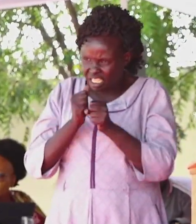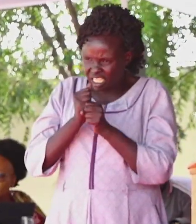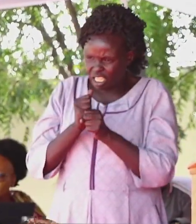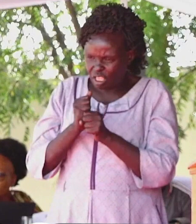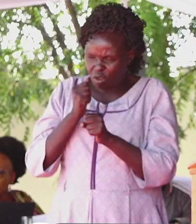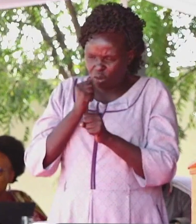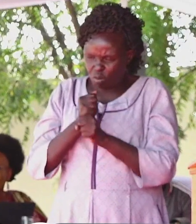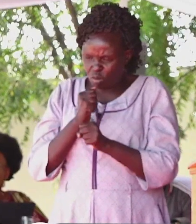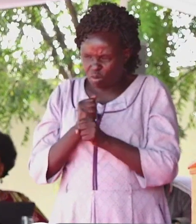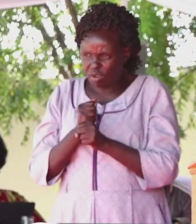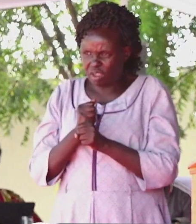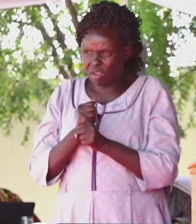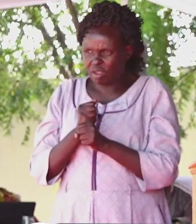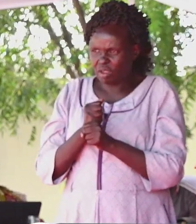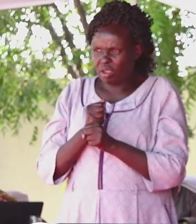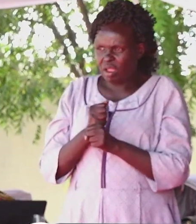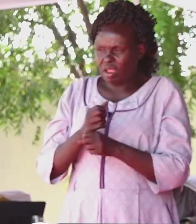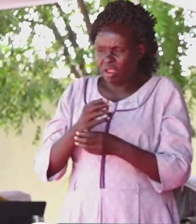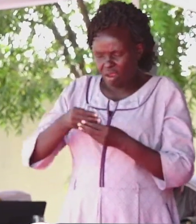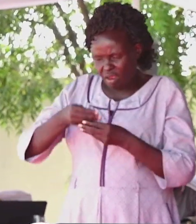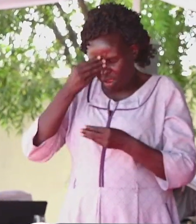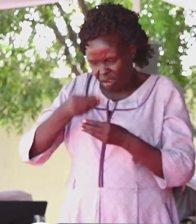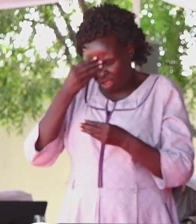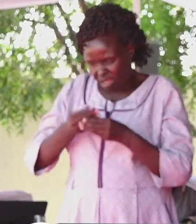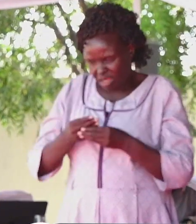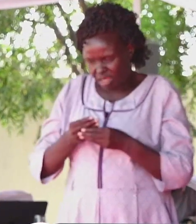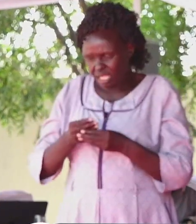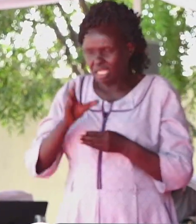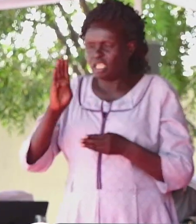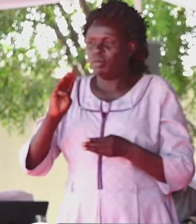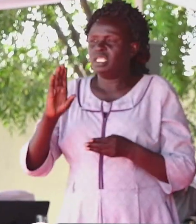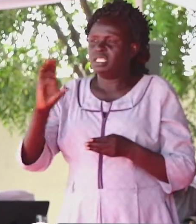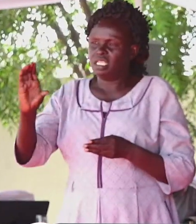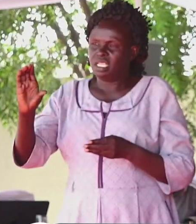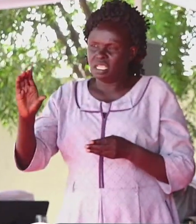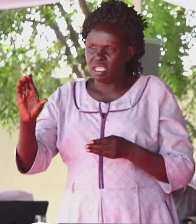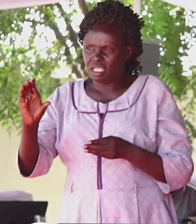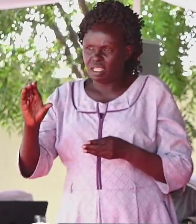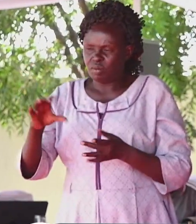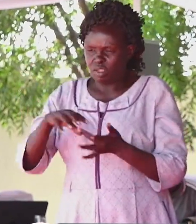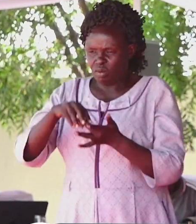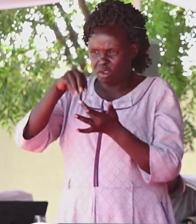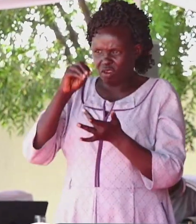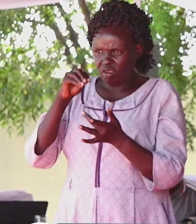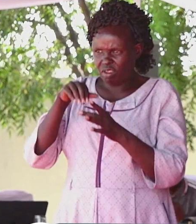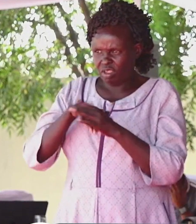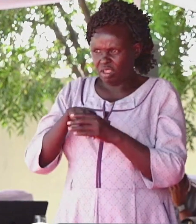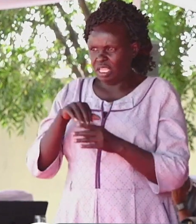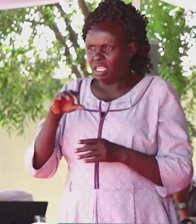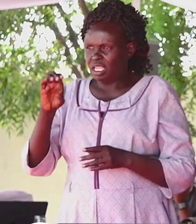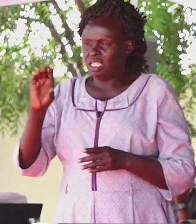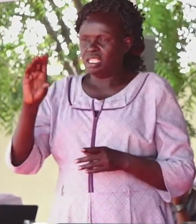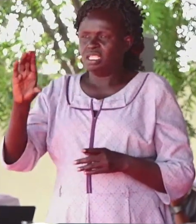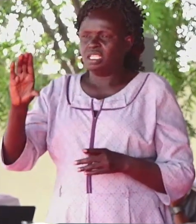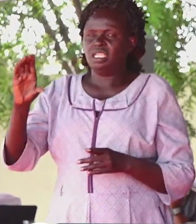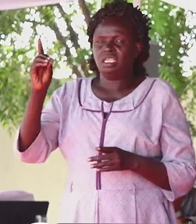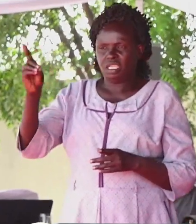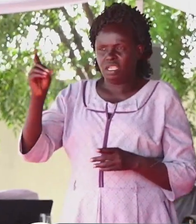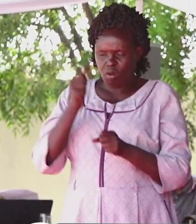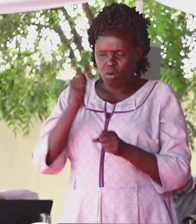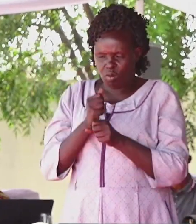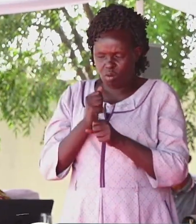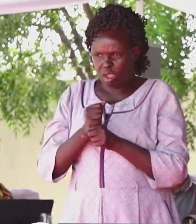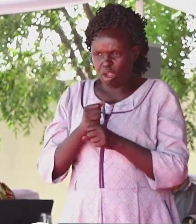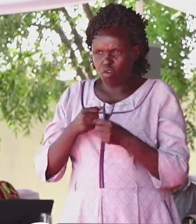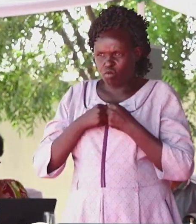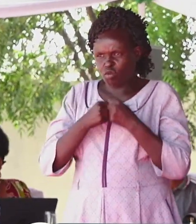the competence-based curriculum to be professionalized the ECD workforce with